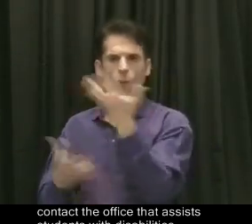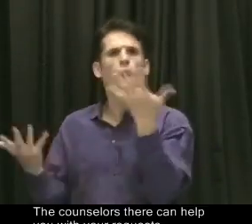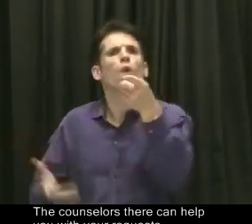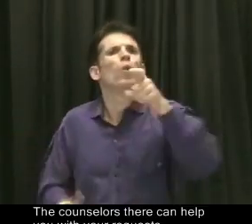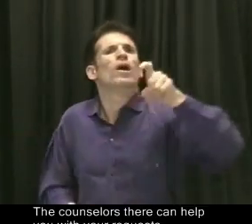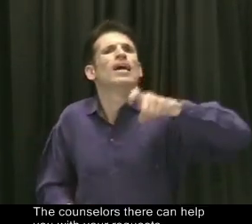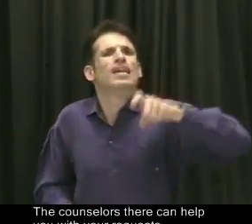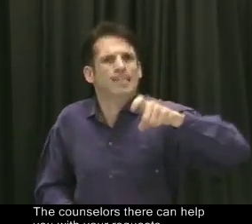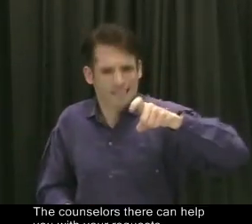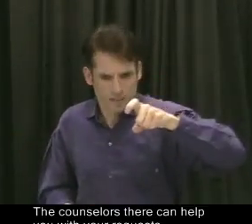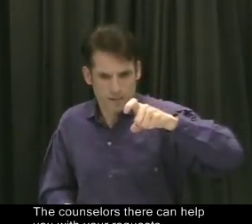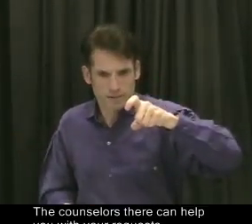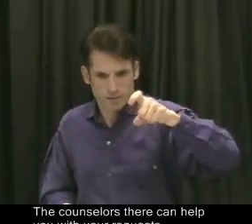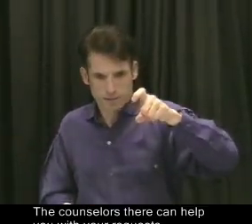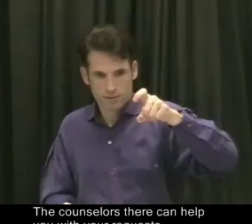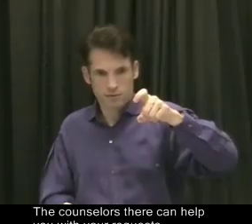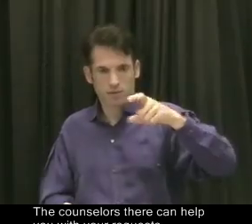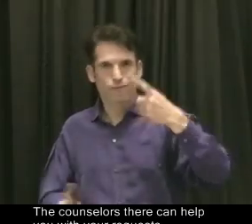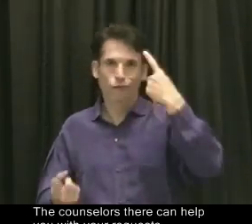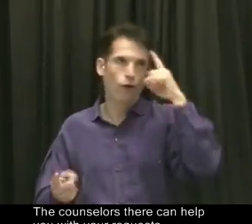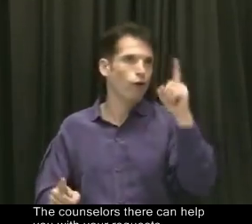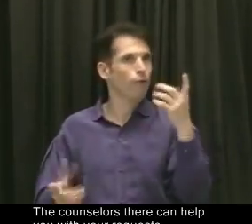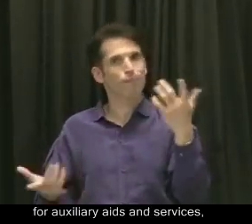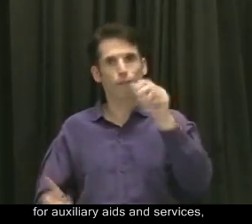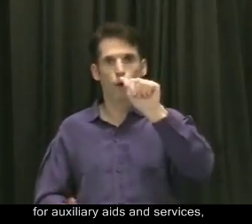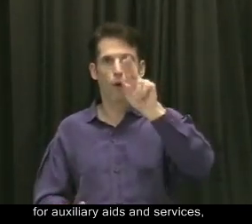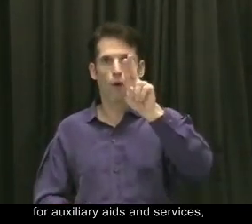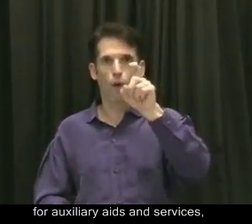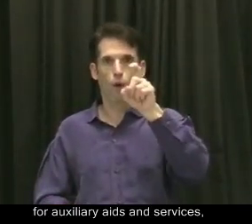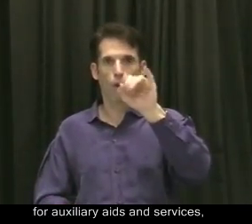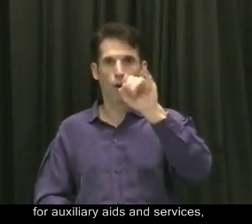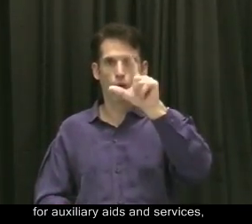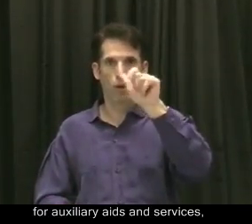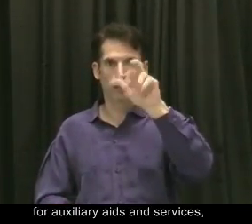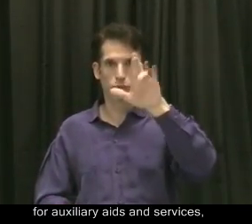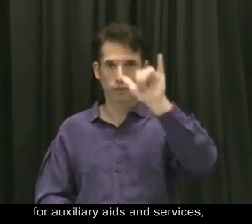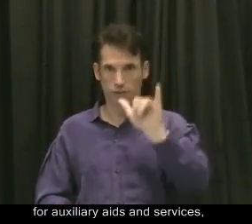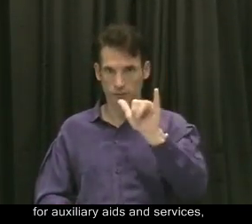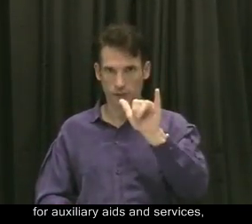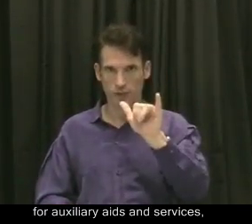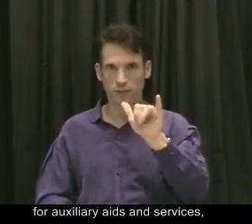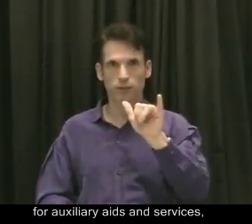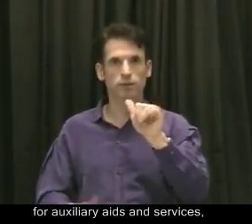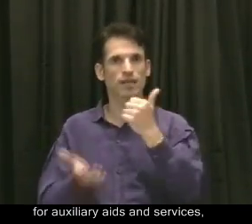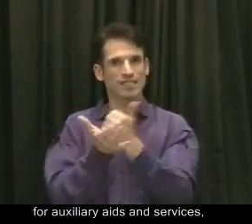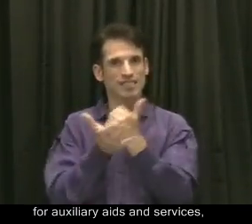The counselors there can help you with your requests for auxiliary aids and services,